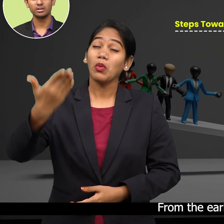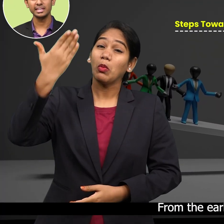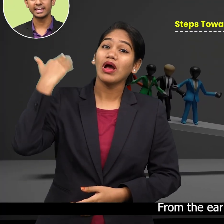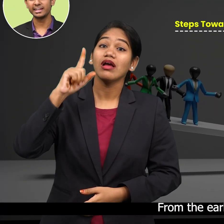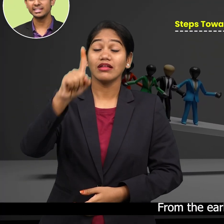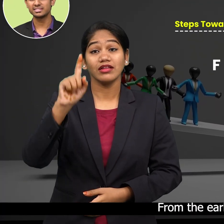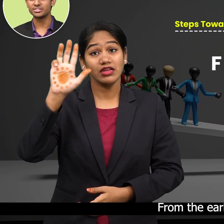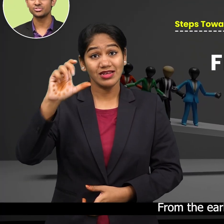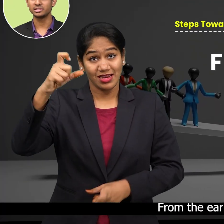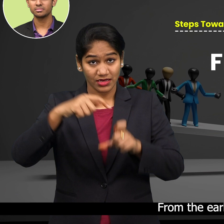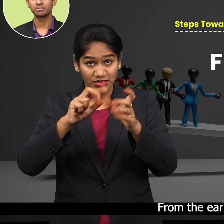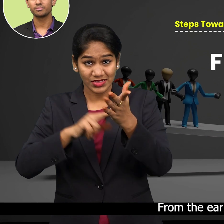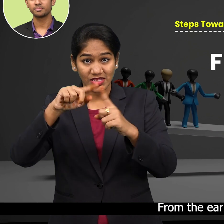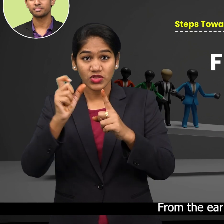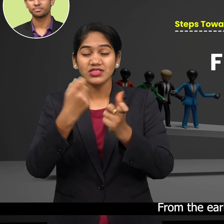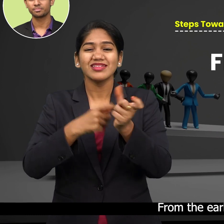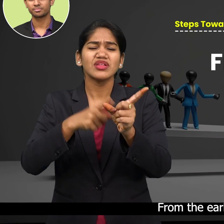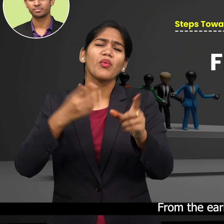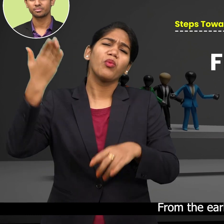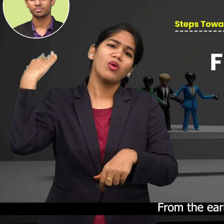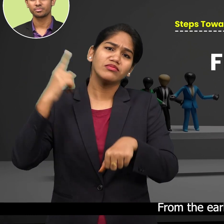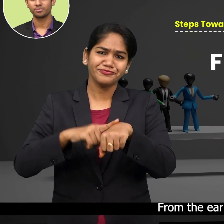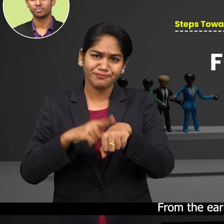From the early 19th century,